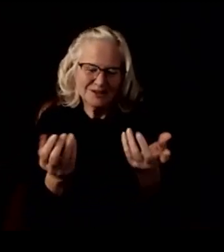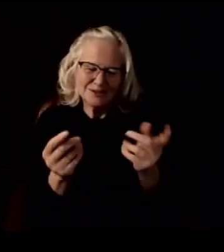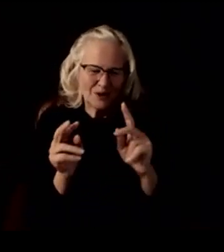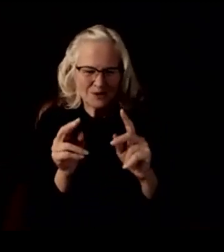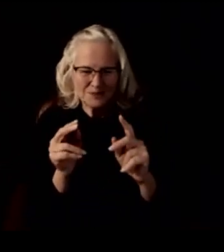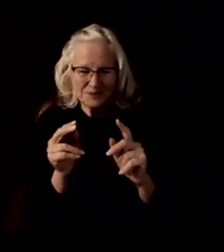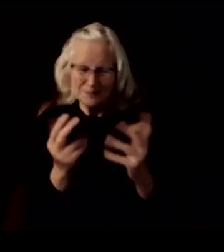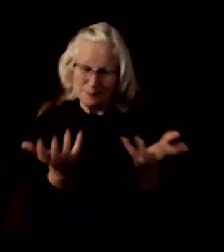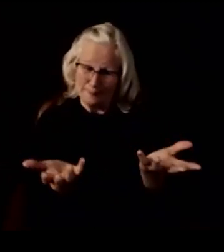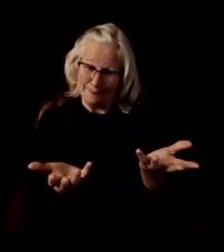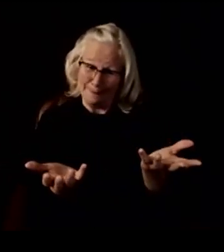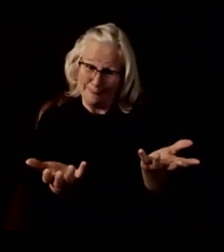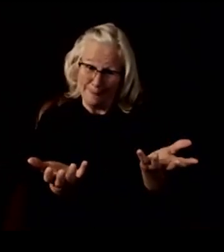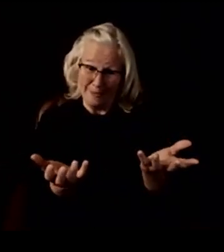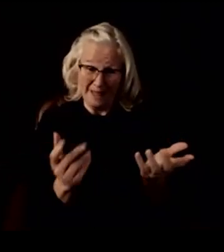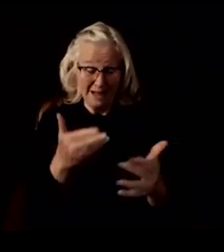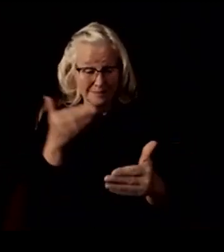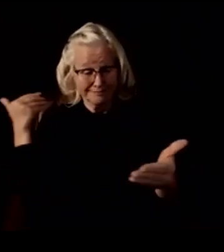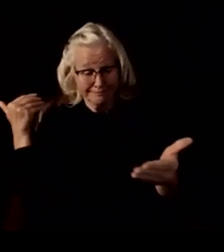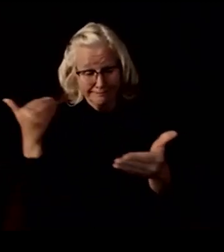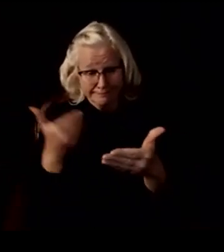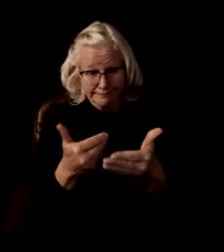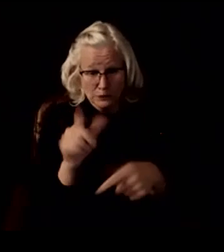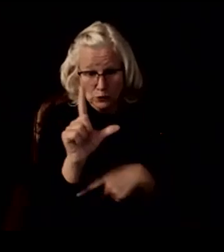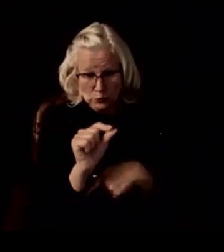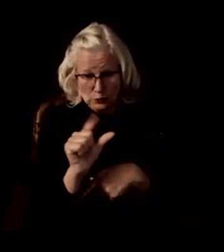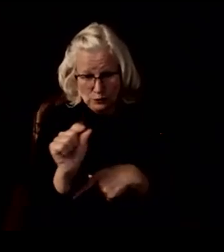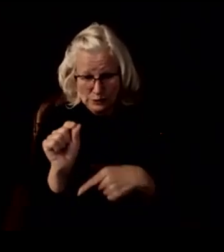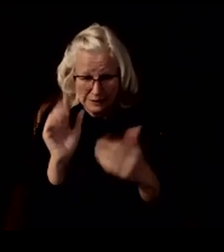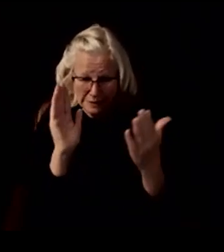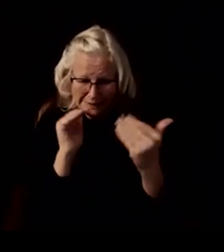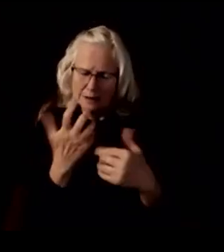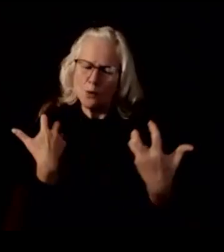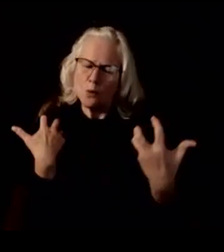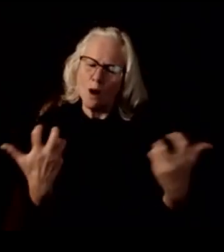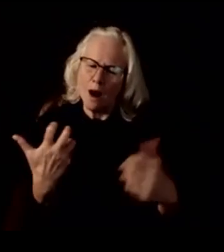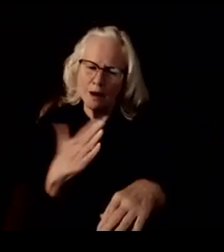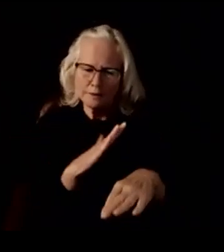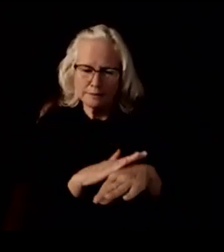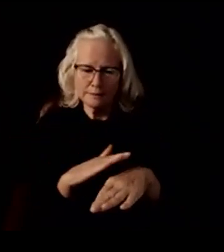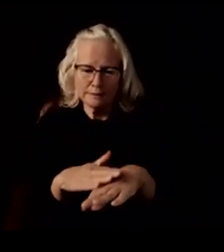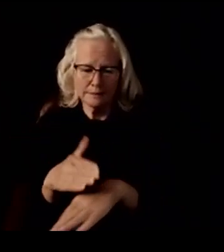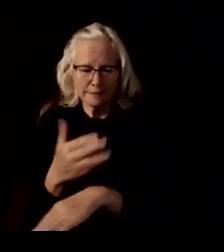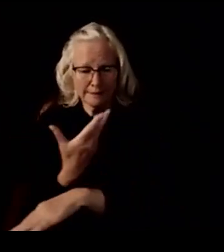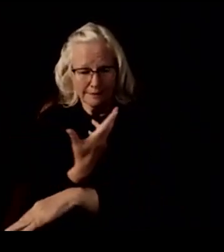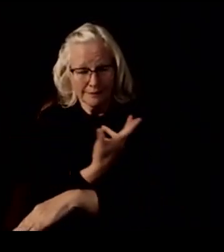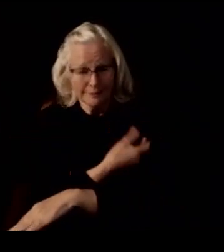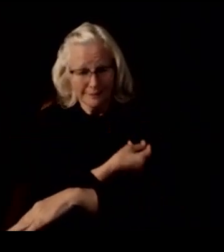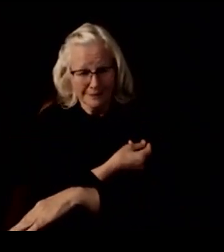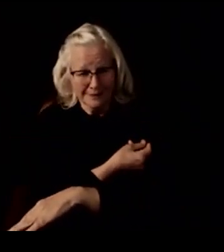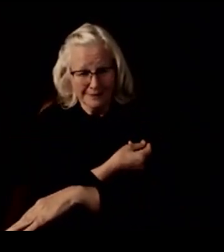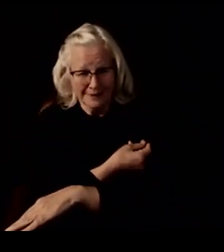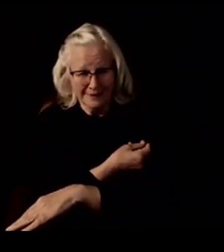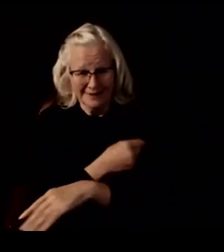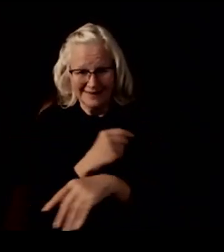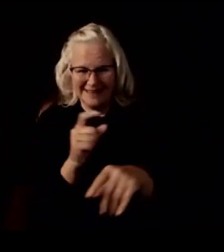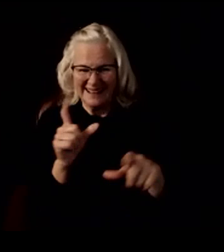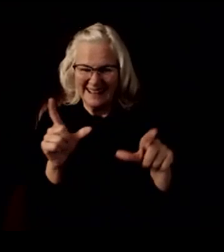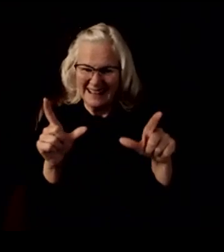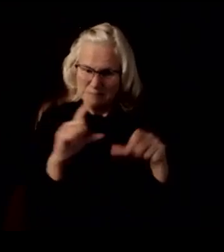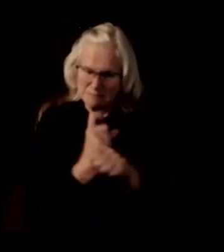we want people to realize that, getting a vaccine licensed and through all the safety